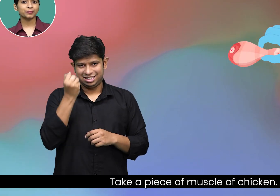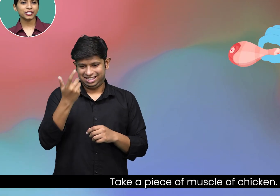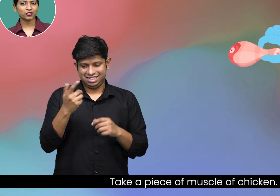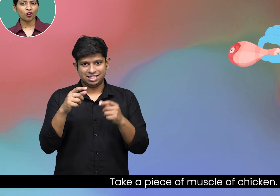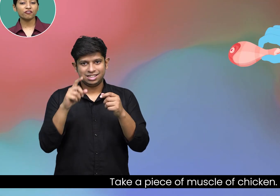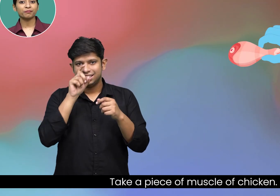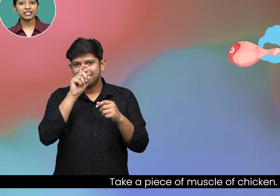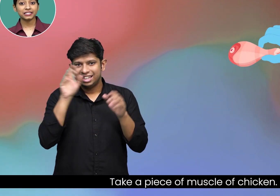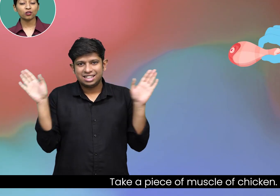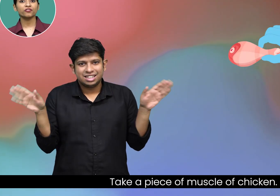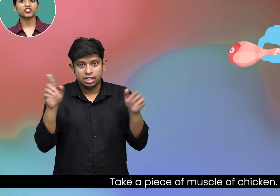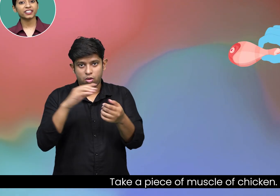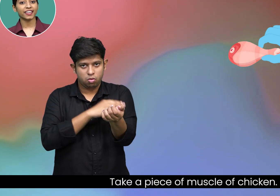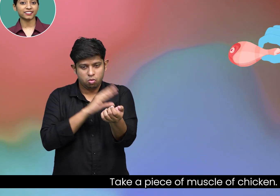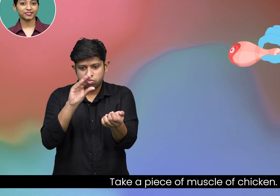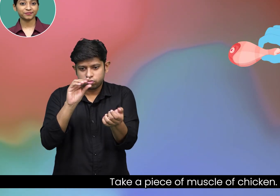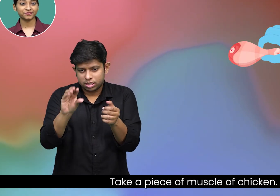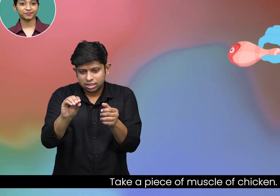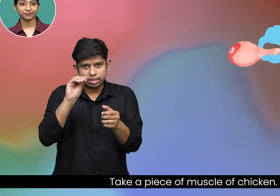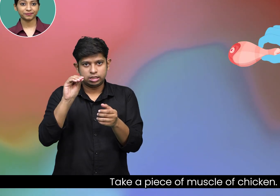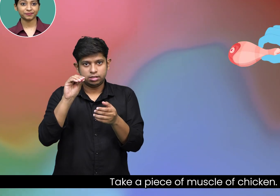Take a piece of muzzle of chicken.